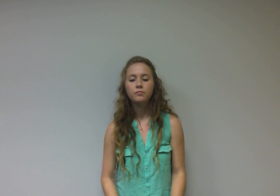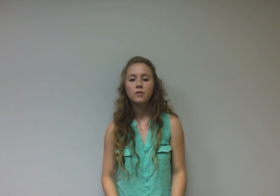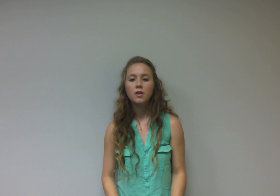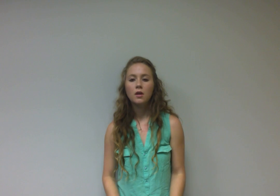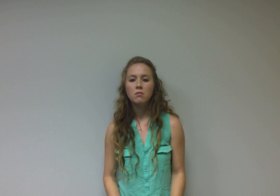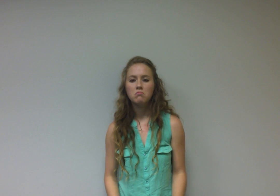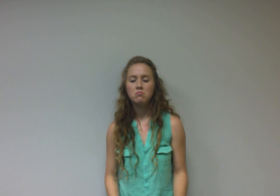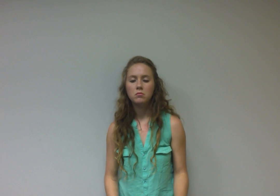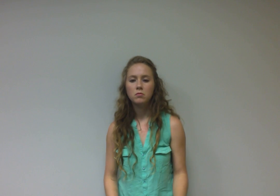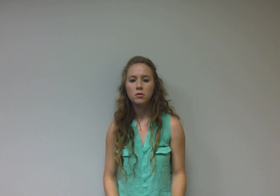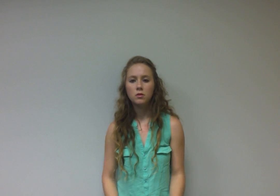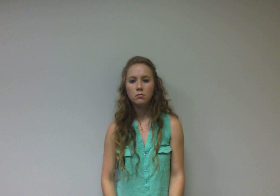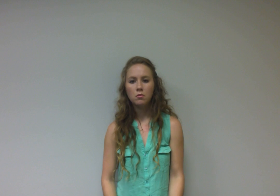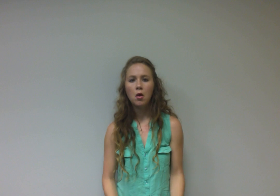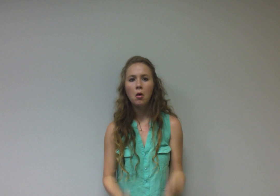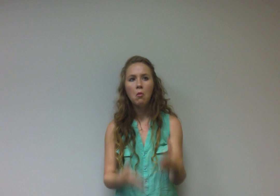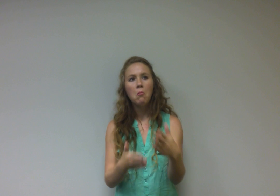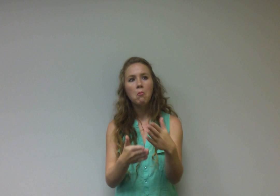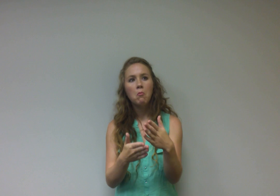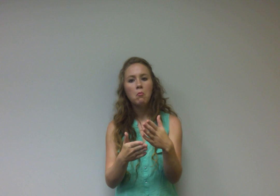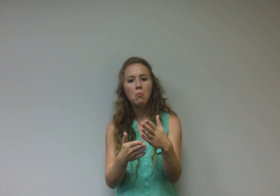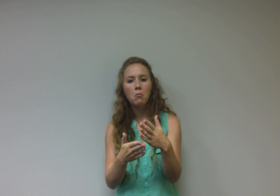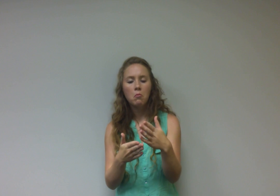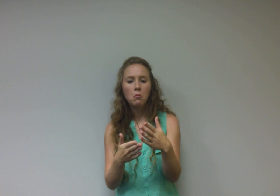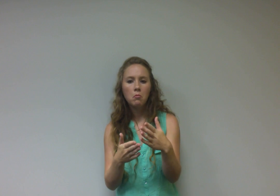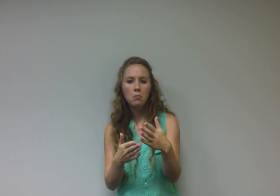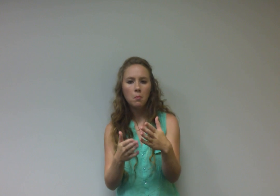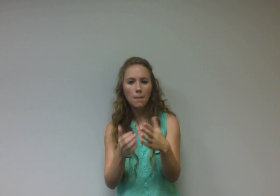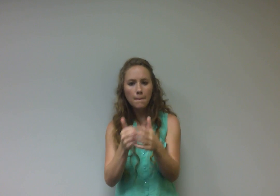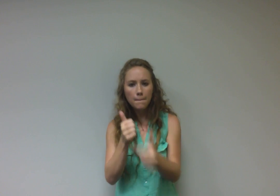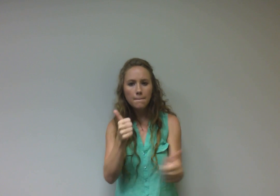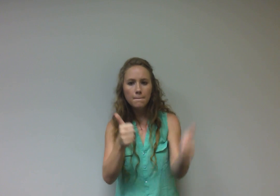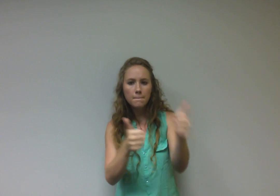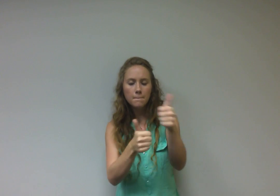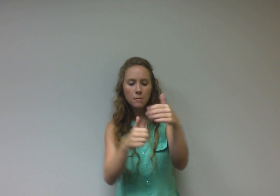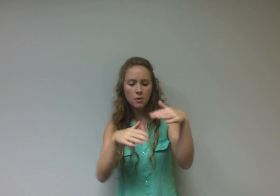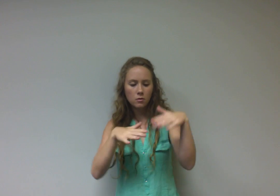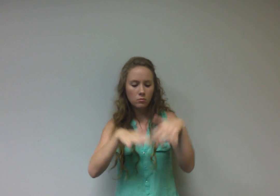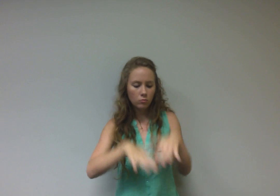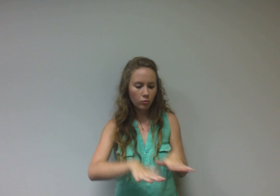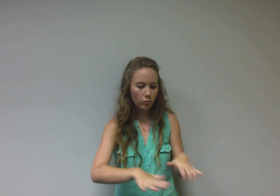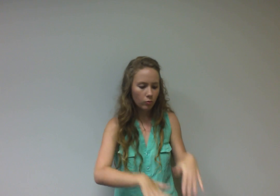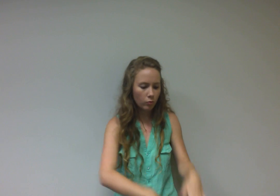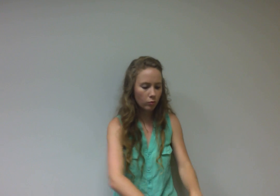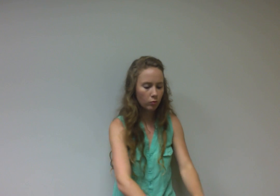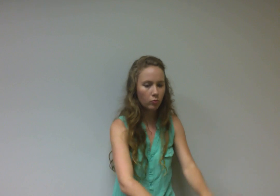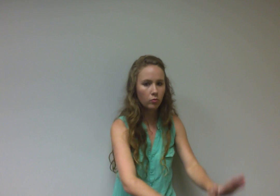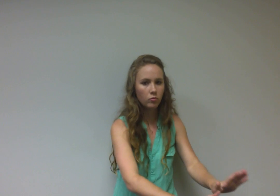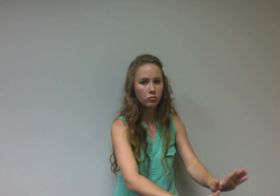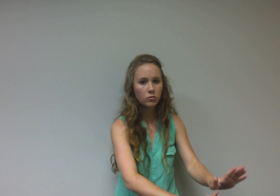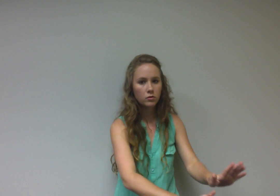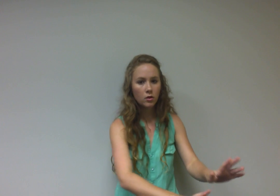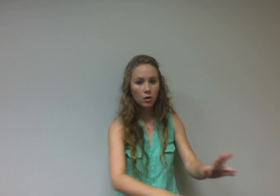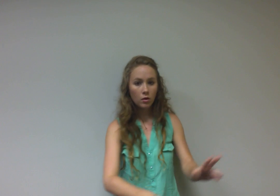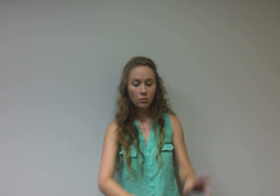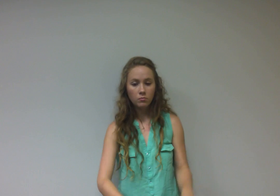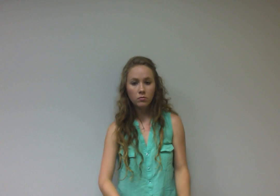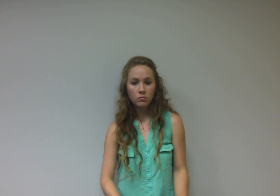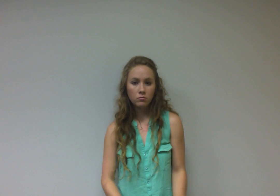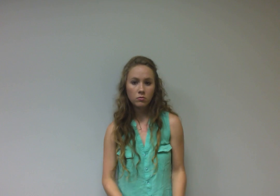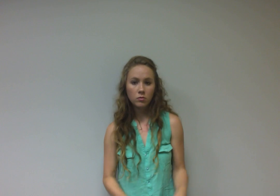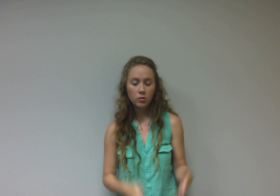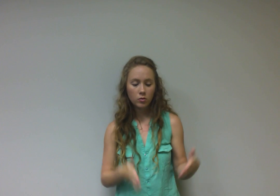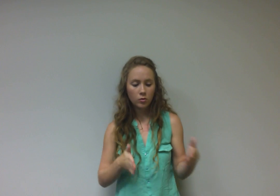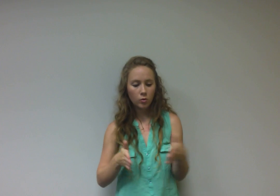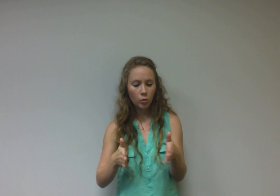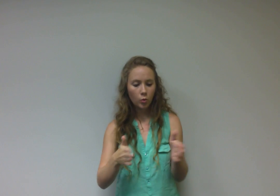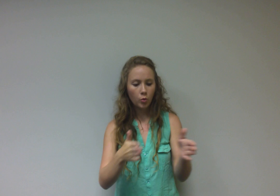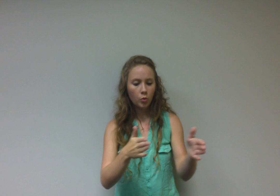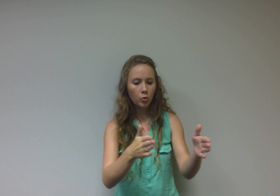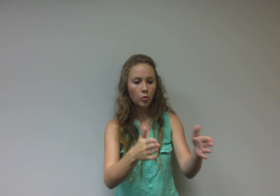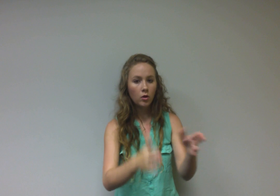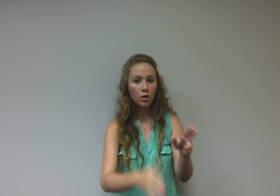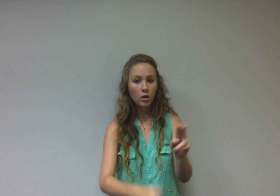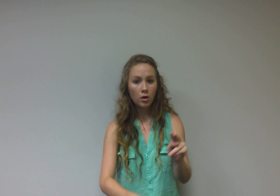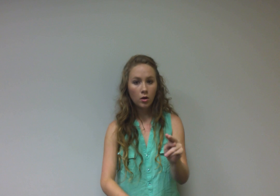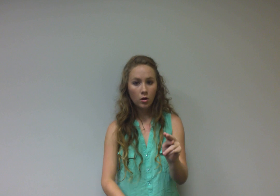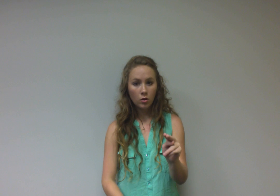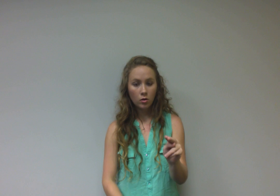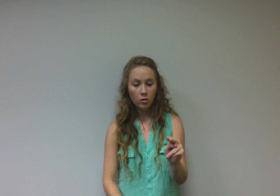Most valleys in the Pyrenees run north-south, but those at Odessa, carved out by ancient glaciers, run east-west.